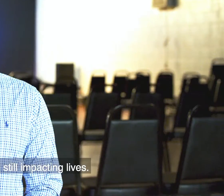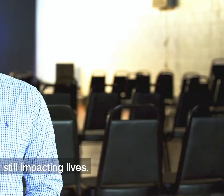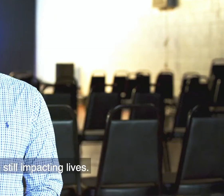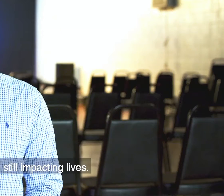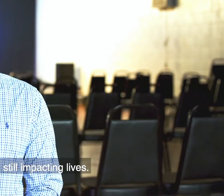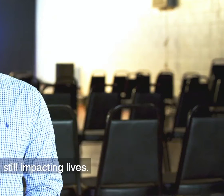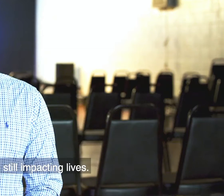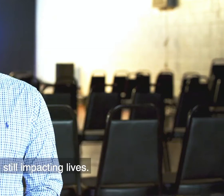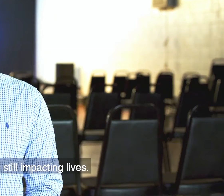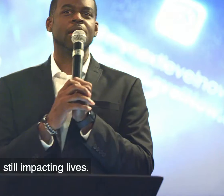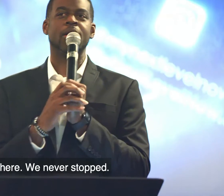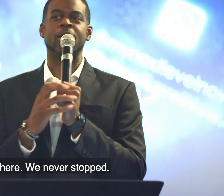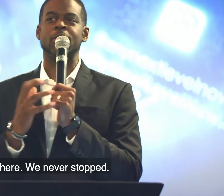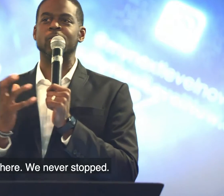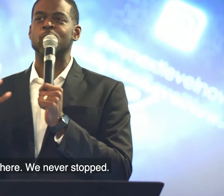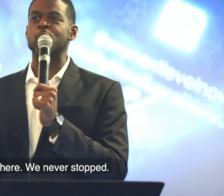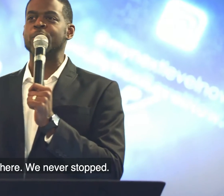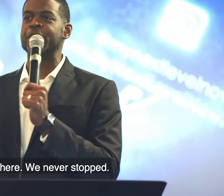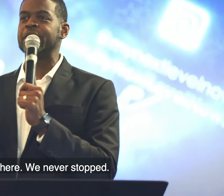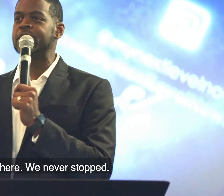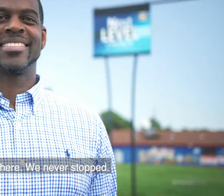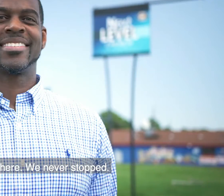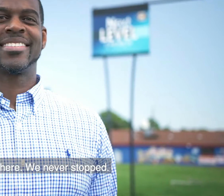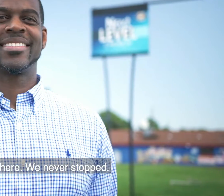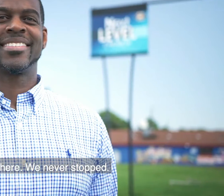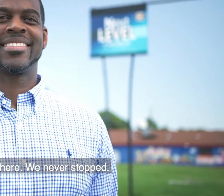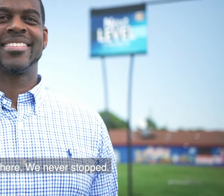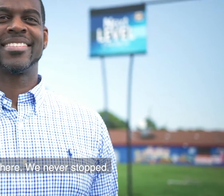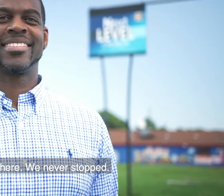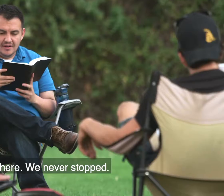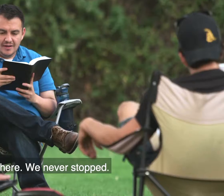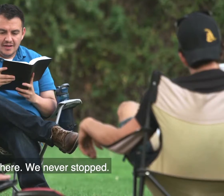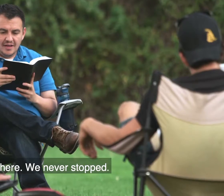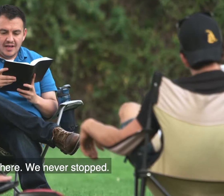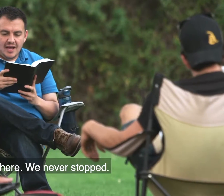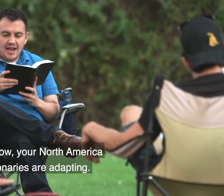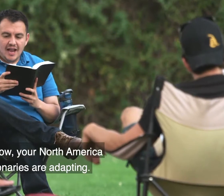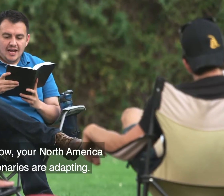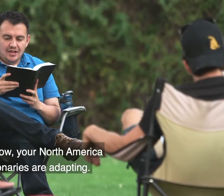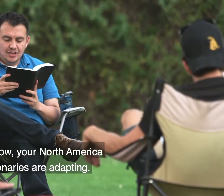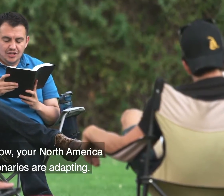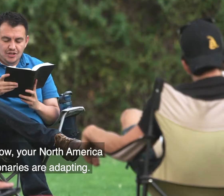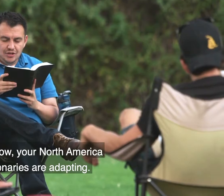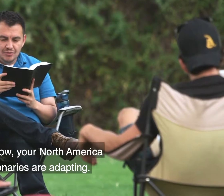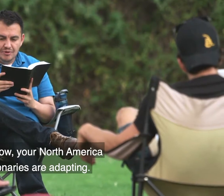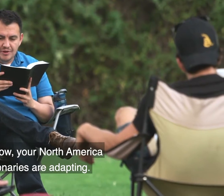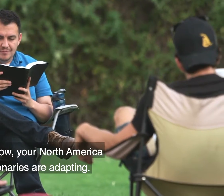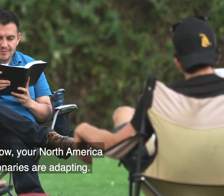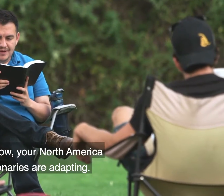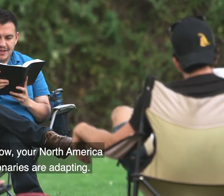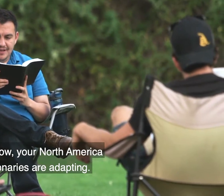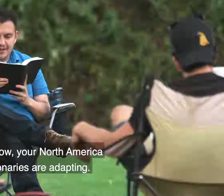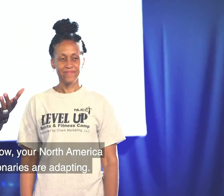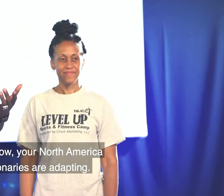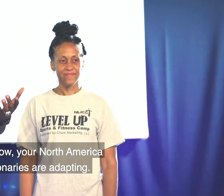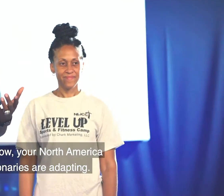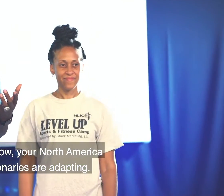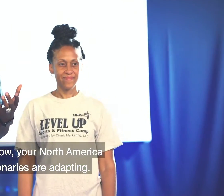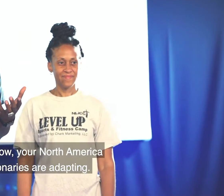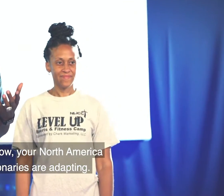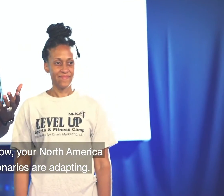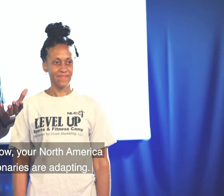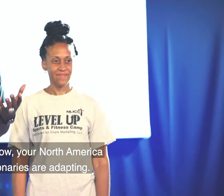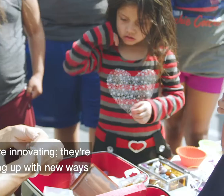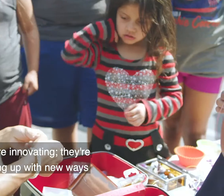still impacting lives. We're still here. We never stopped. Right now, your North American missionaries are